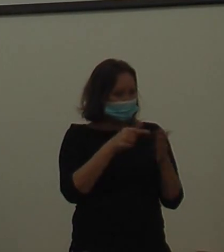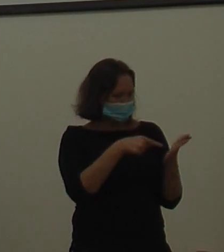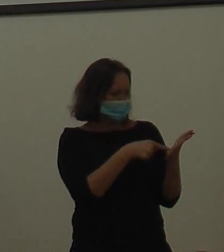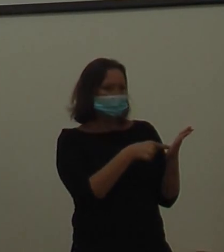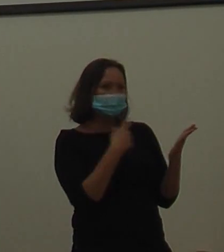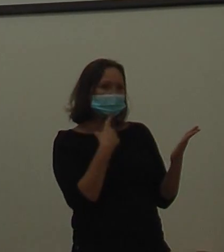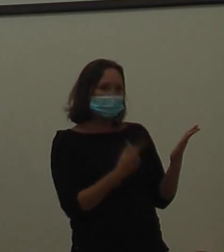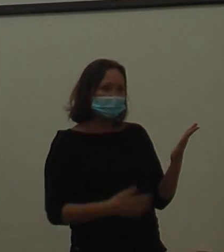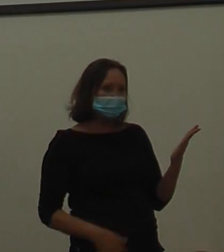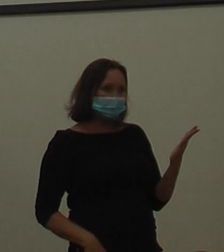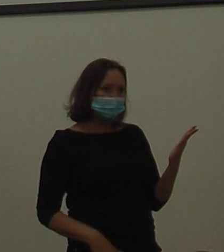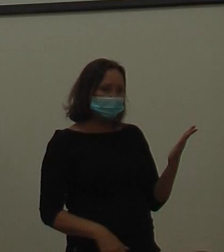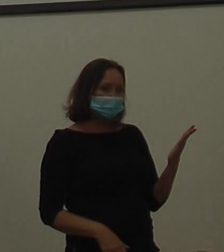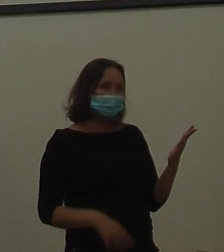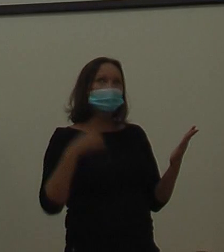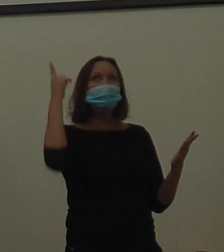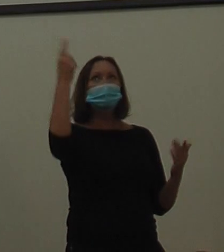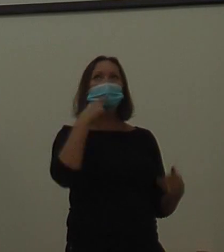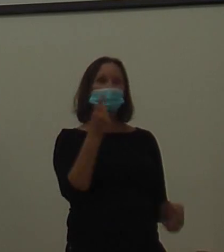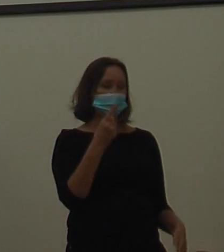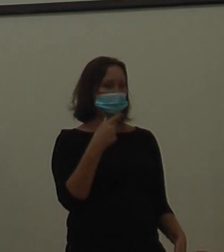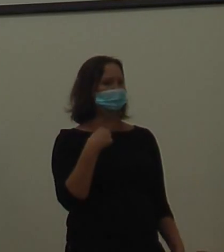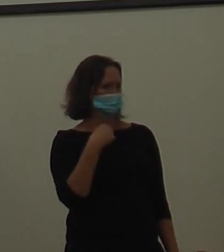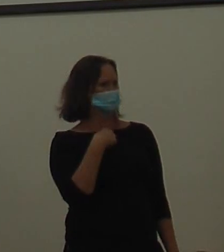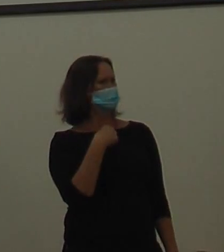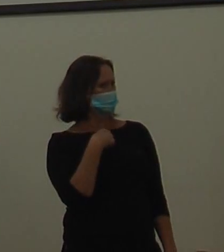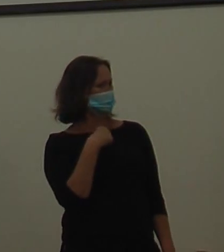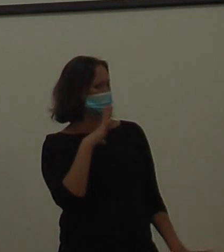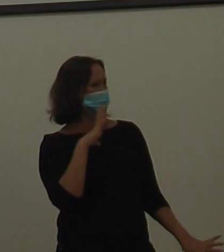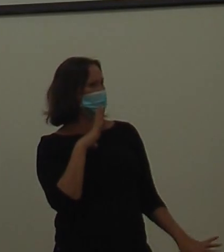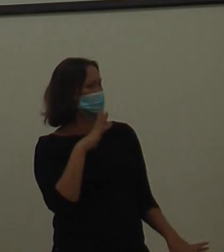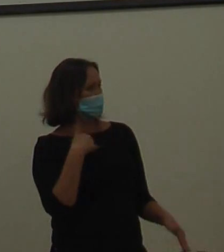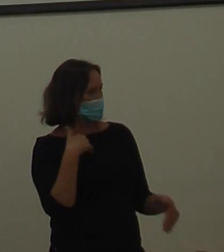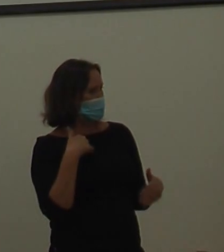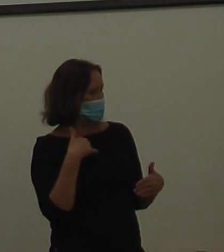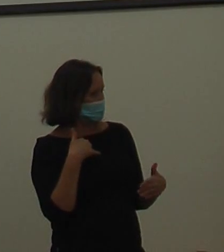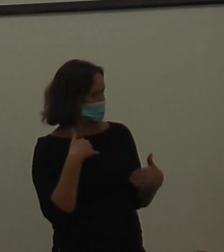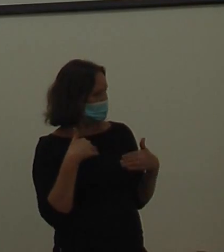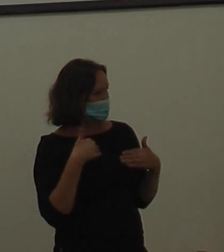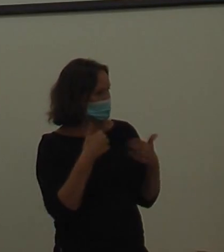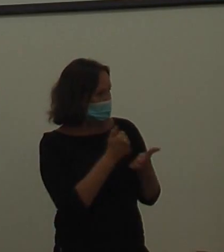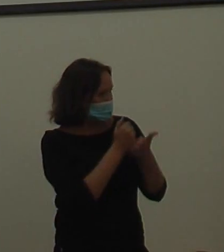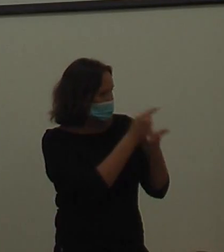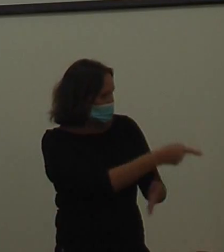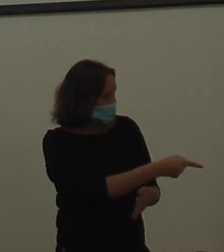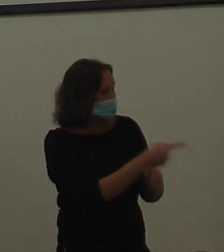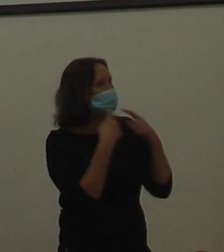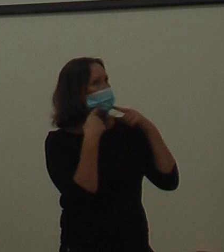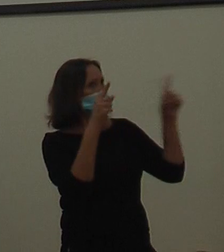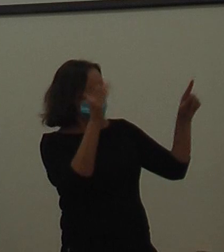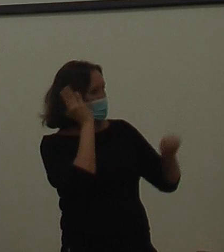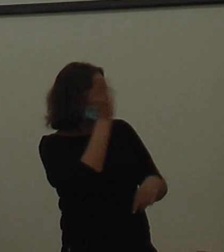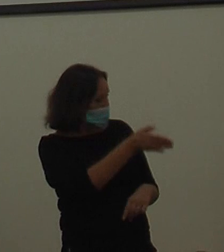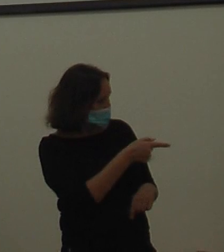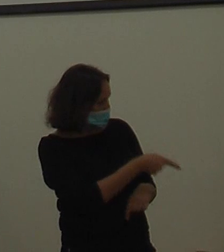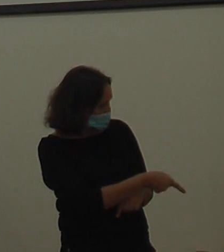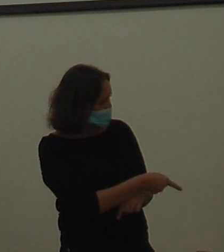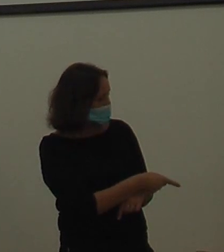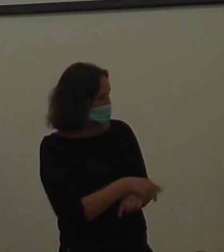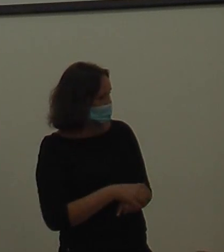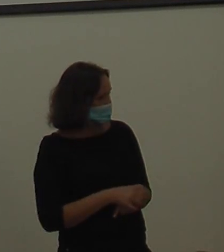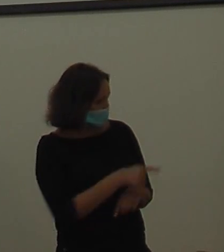He says, I've got this, and I've got it with you. You can do it.